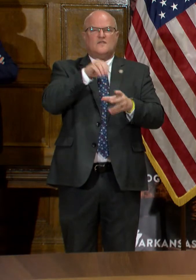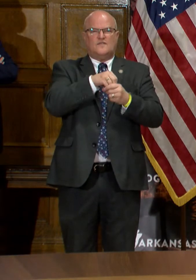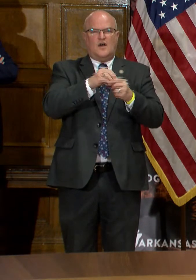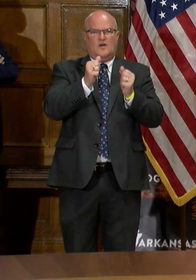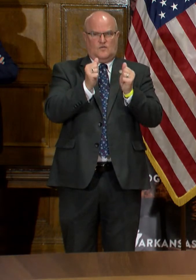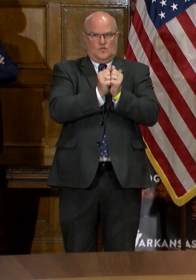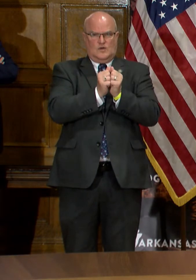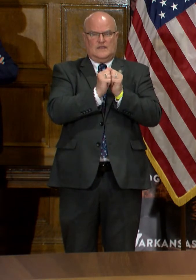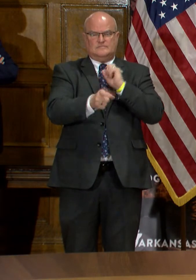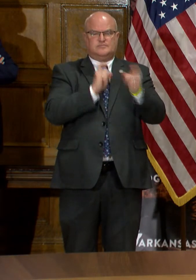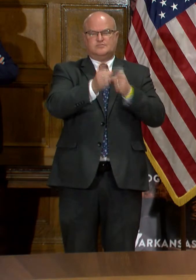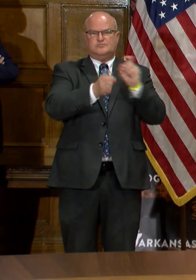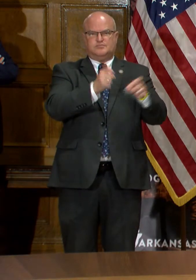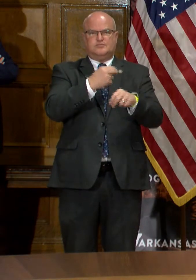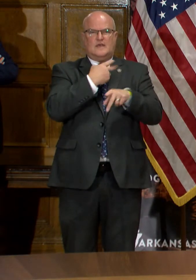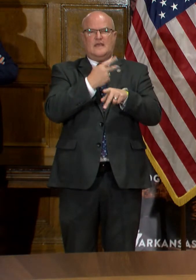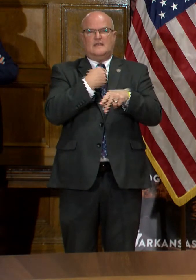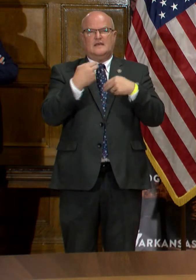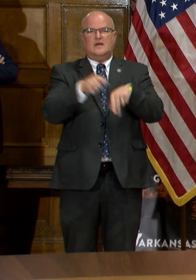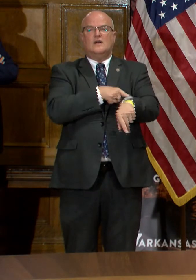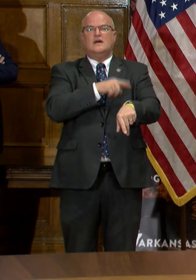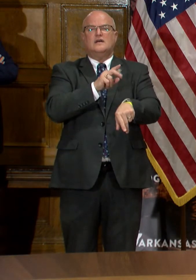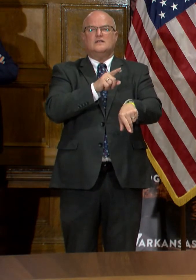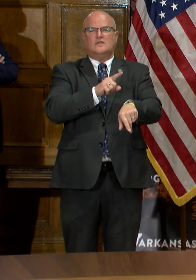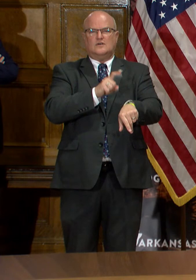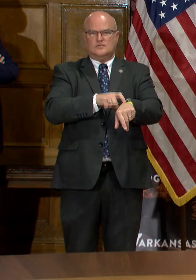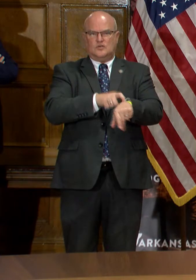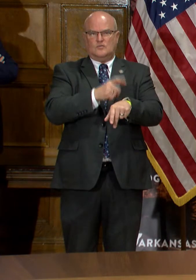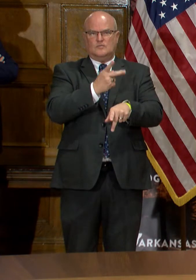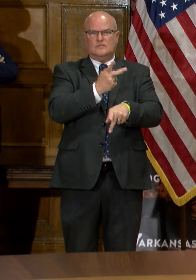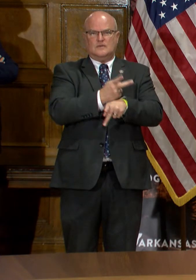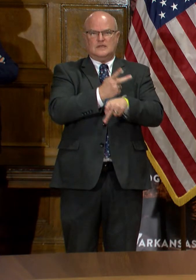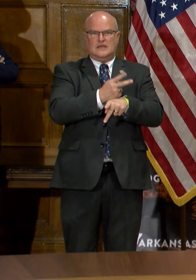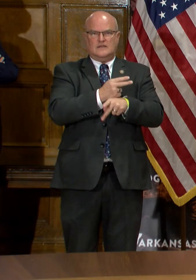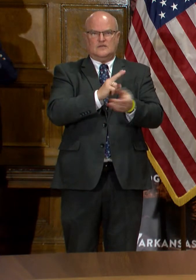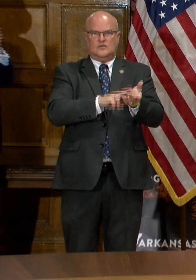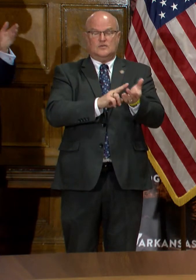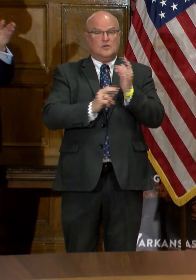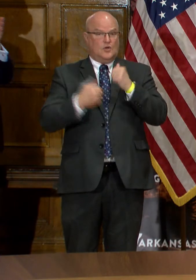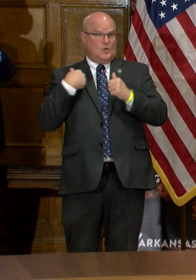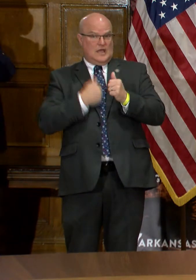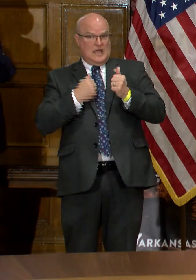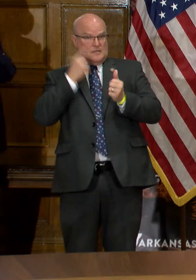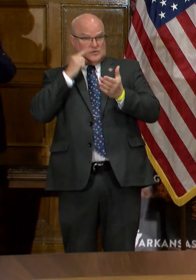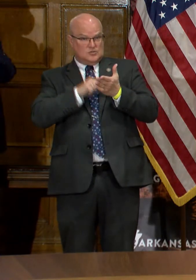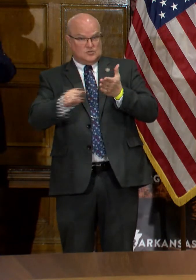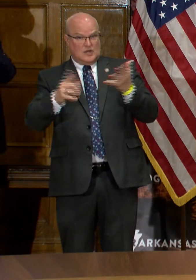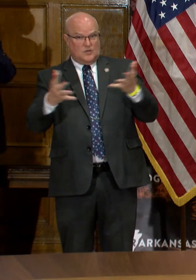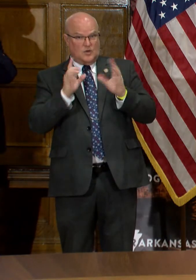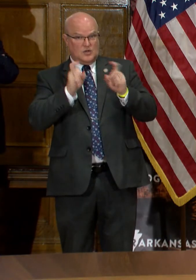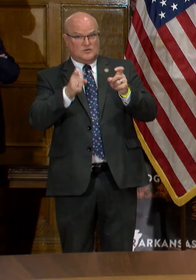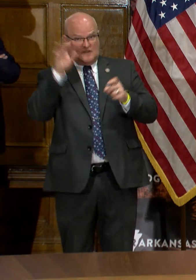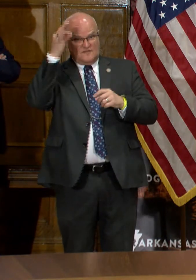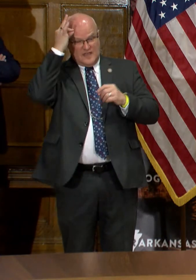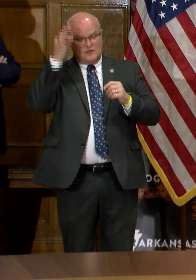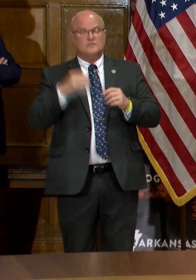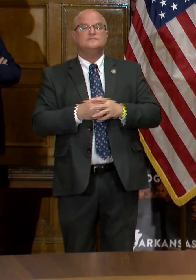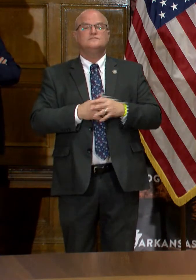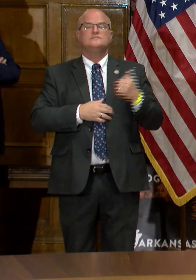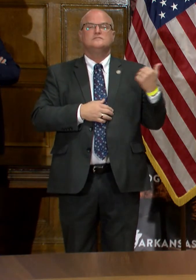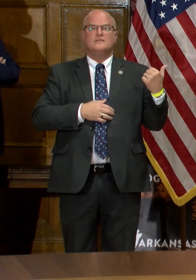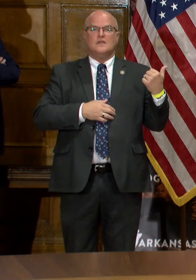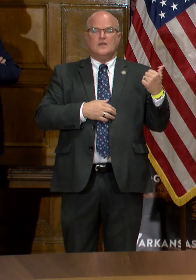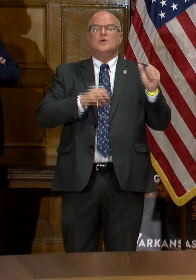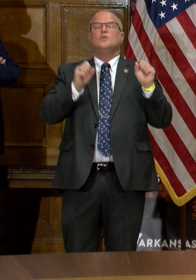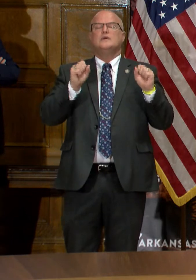in the immunization of the healthcare, long-term healthcare residencies. Are we able to track what goes to our federal partners?